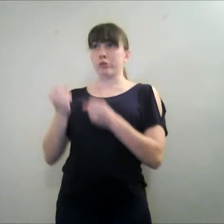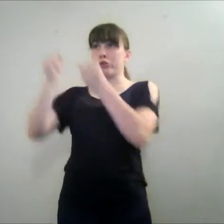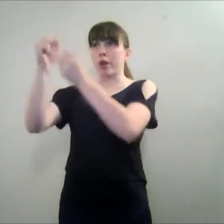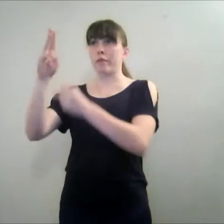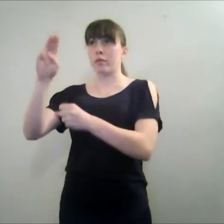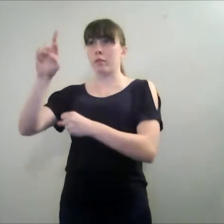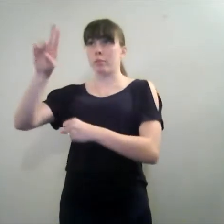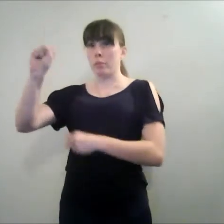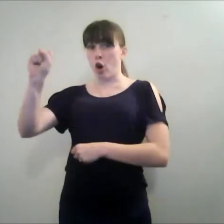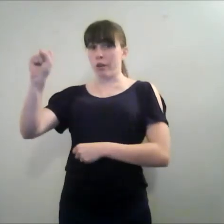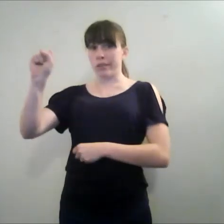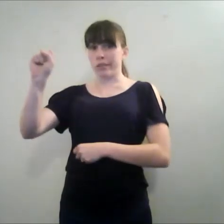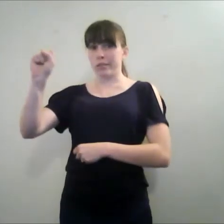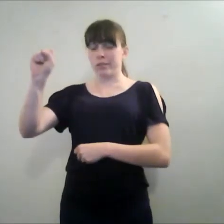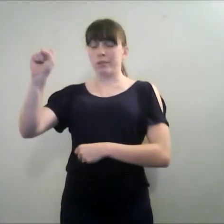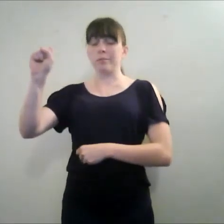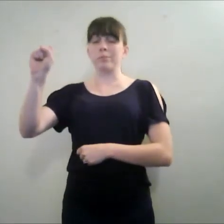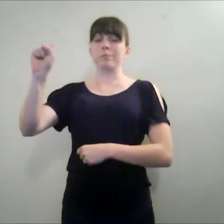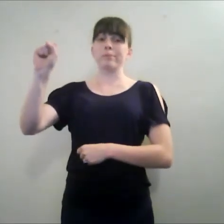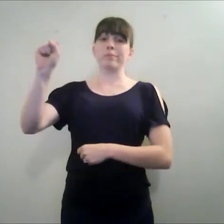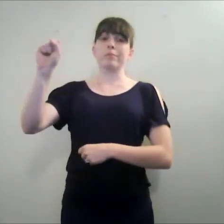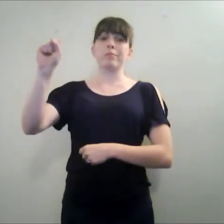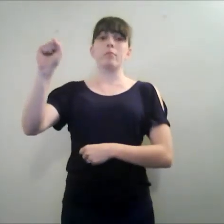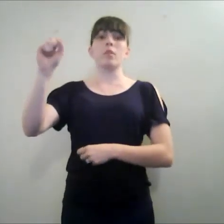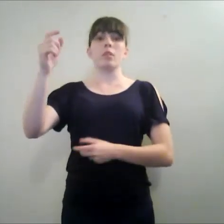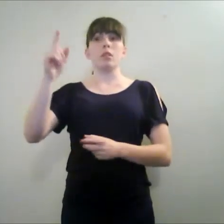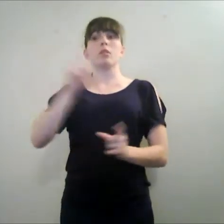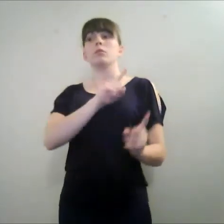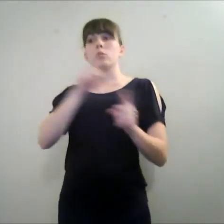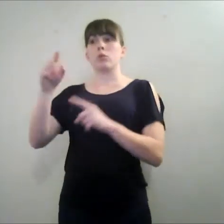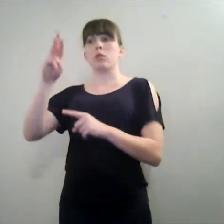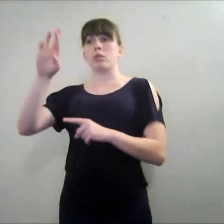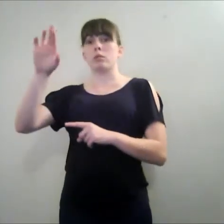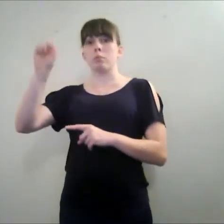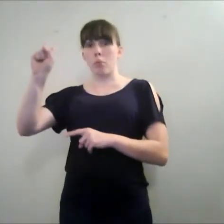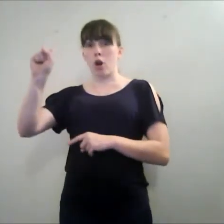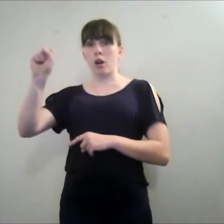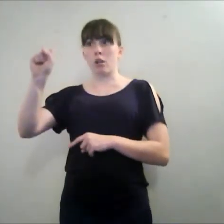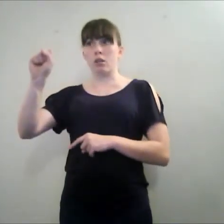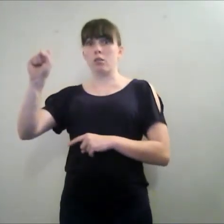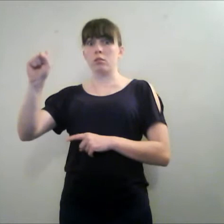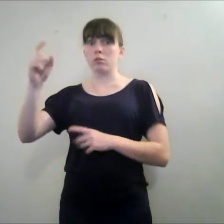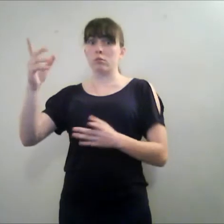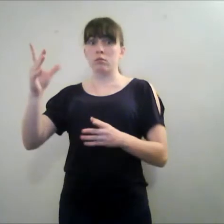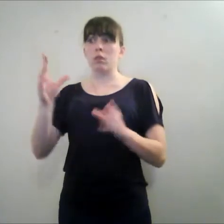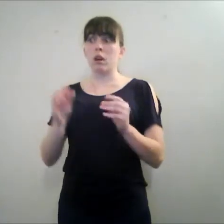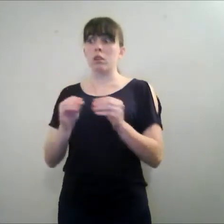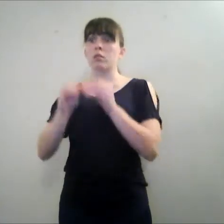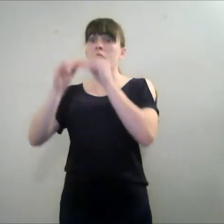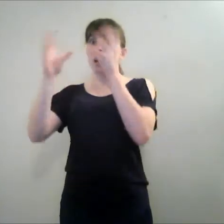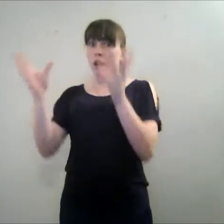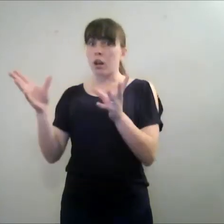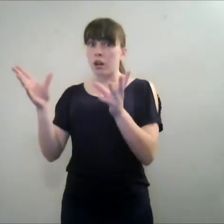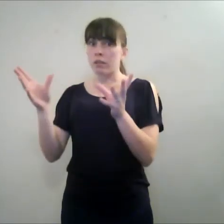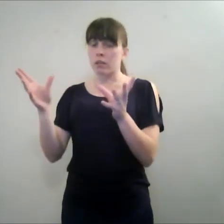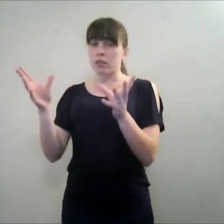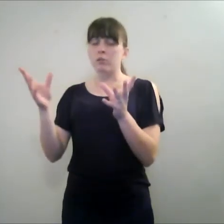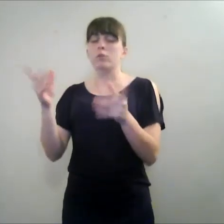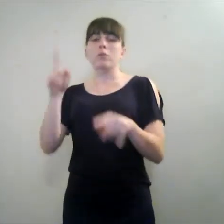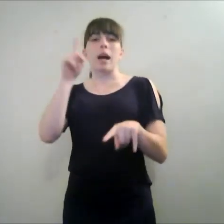in the episode where he goes to Mars in a London bus, he's clearly shown, I can't show you the clip due to the outrageous restrictions of Queen Anne-style copyright by the